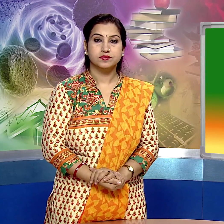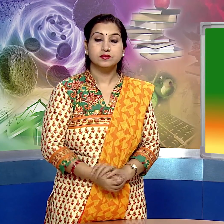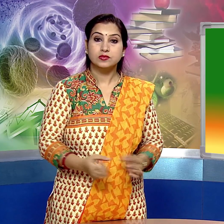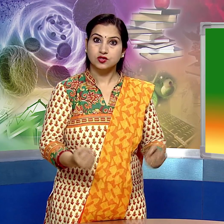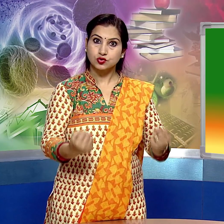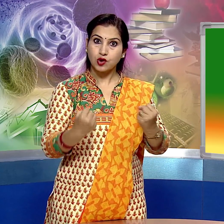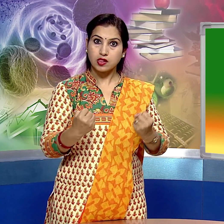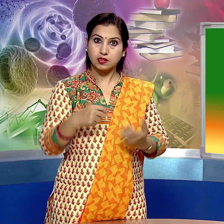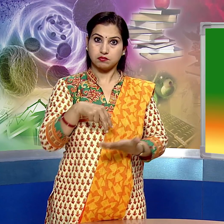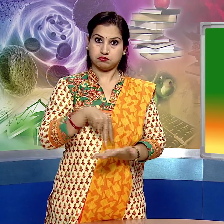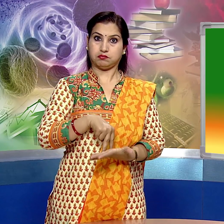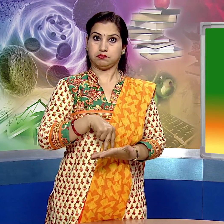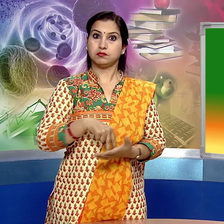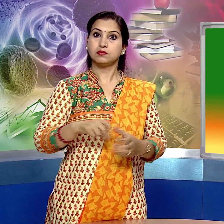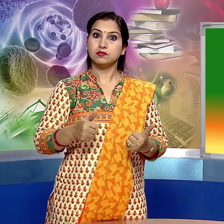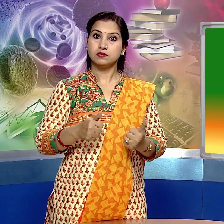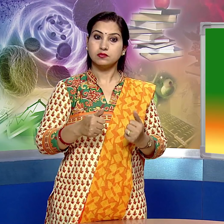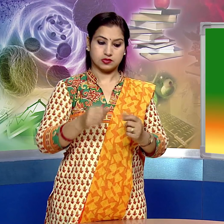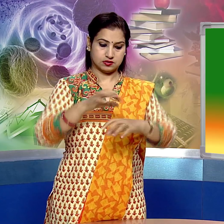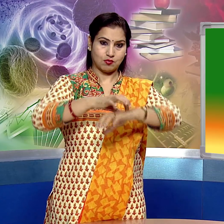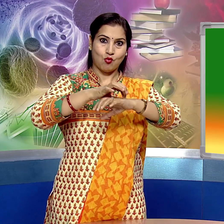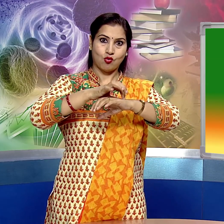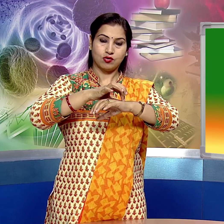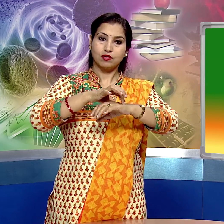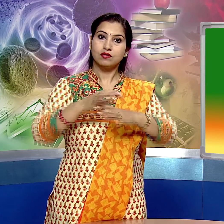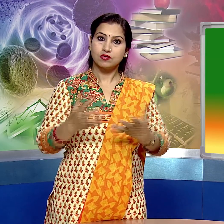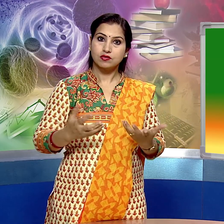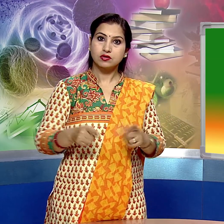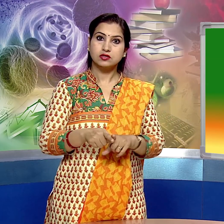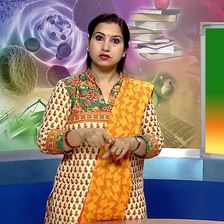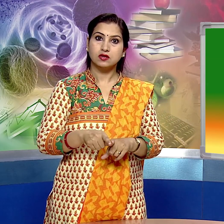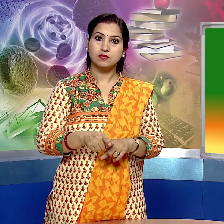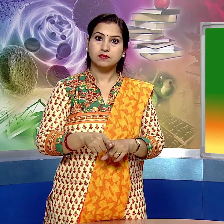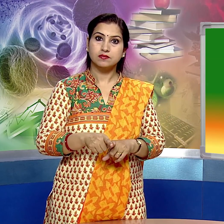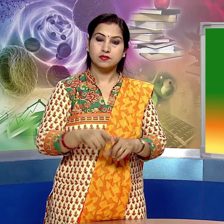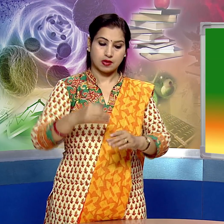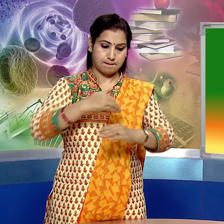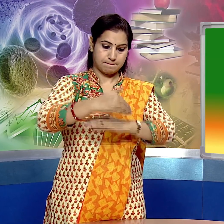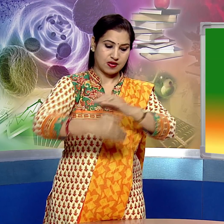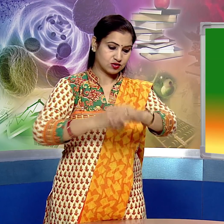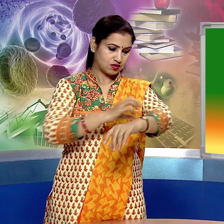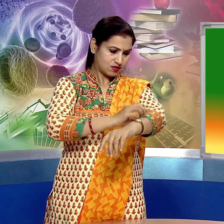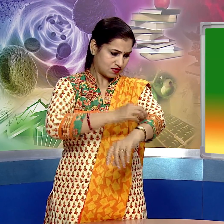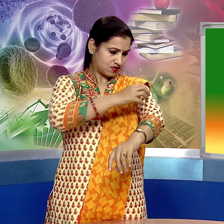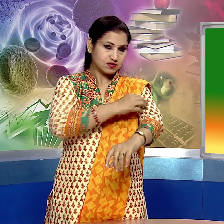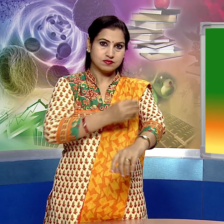It gives strength to our bones. It also helps in muscular contraction.